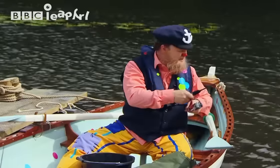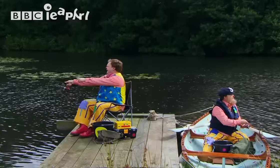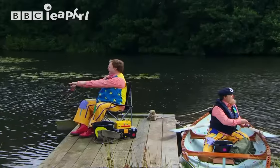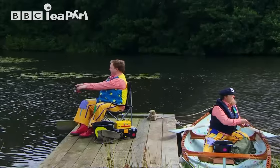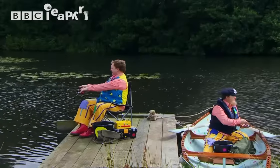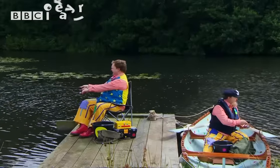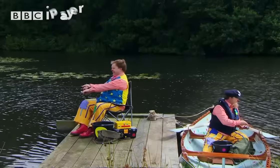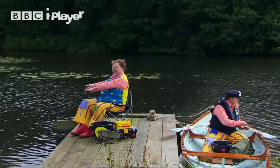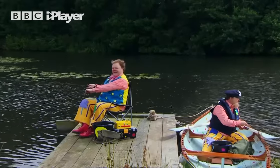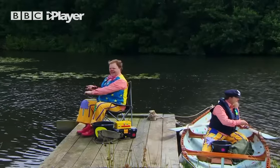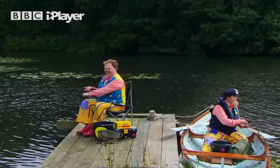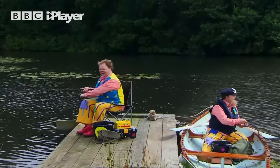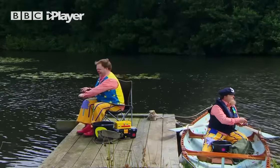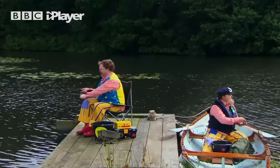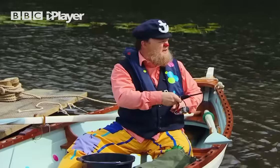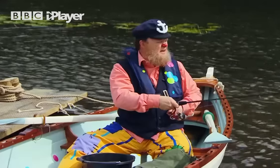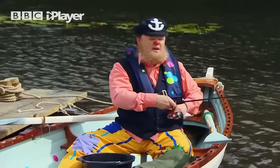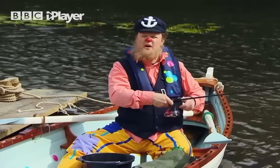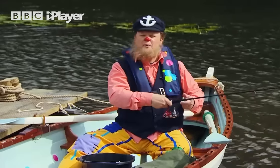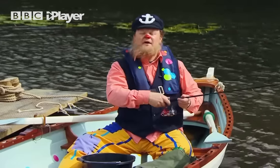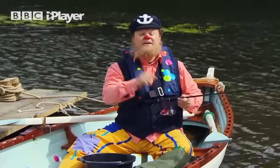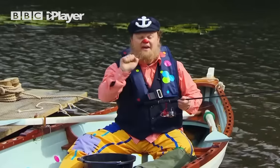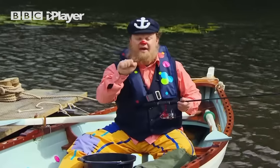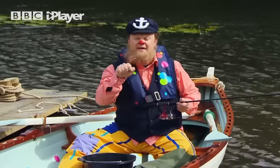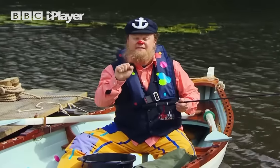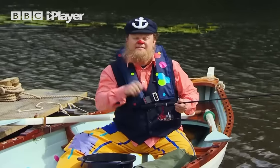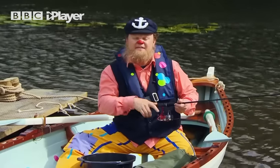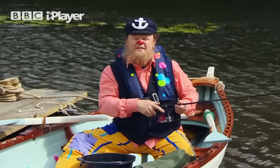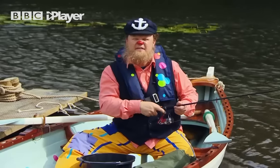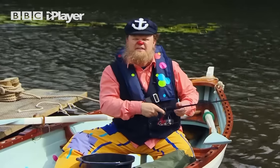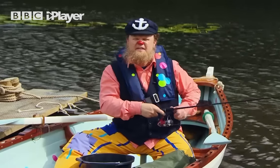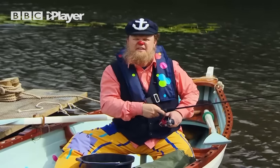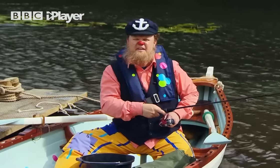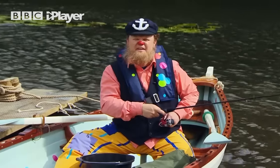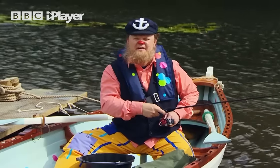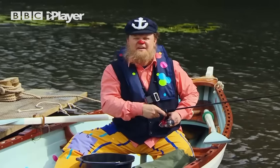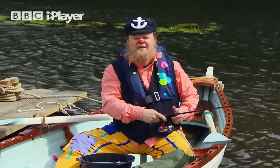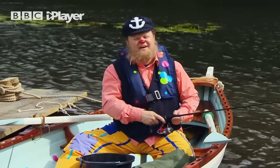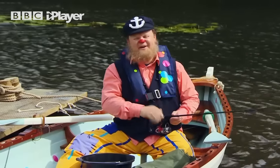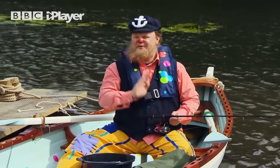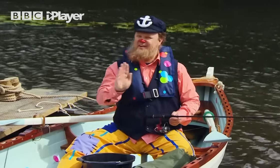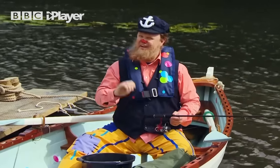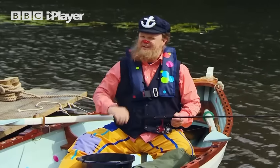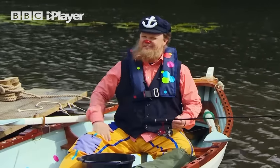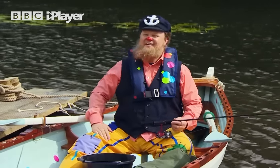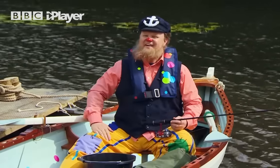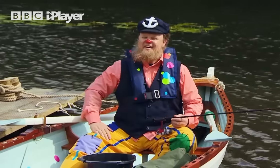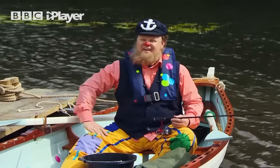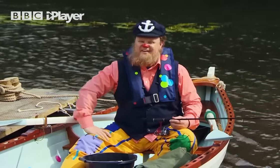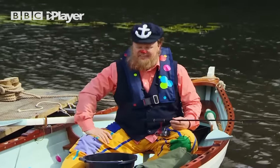Fisherman Tumble! Fisherman Tumble! What, yes? Another fish has gone. Oh, no. I think